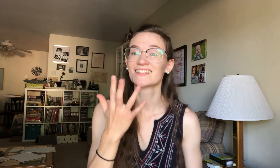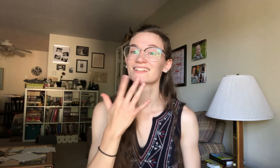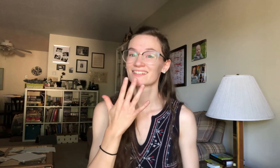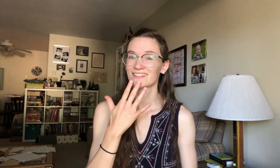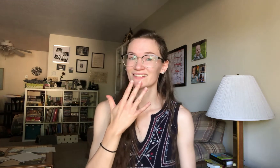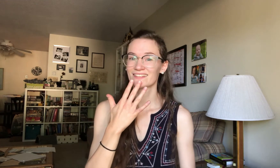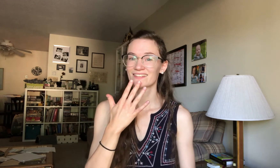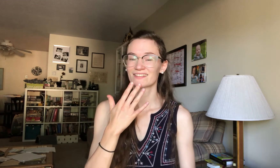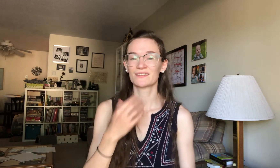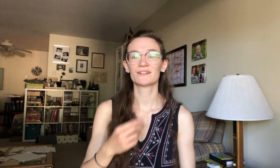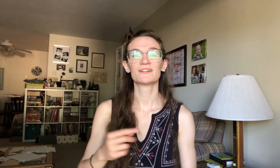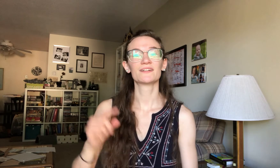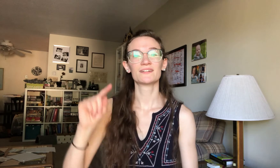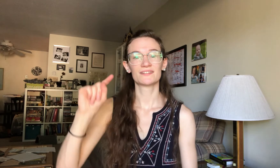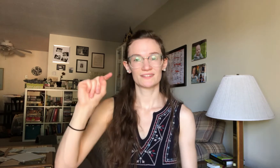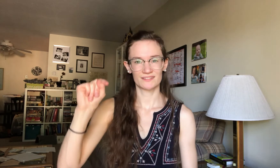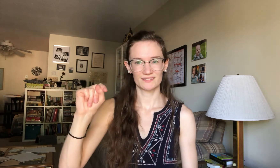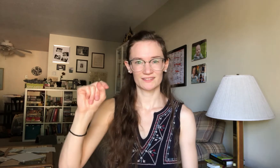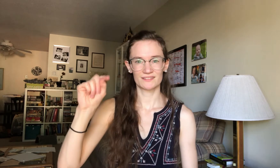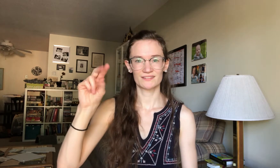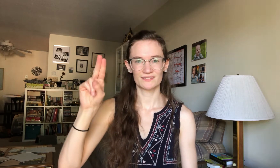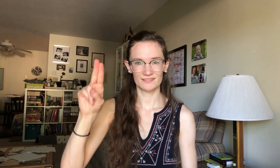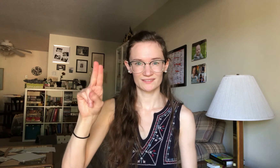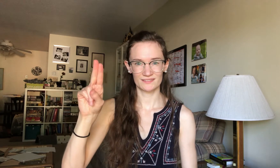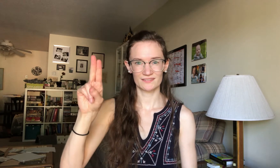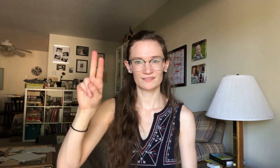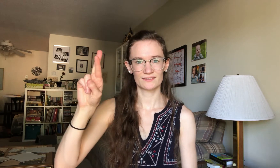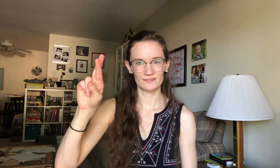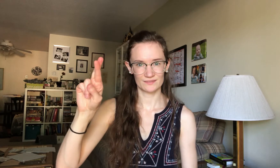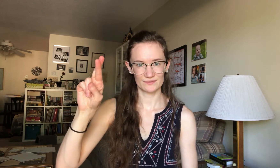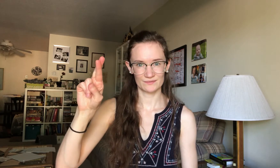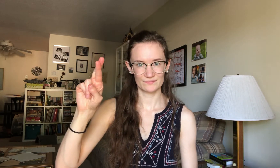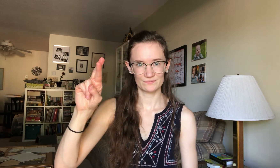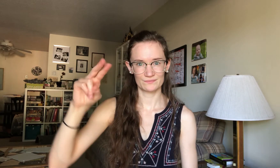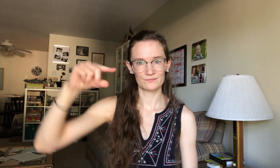speaking more slowly. They're probably messing up a little bit with the grammar or the